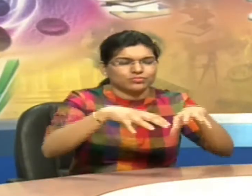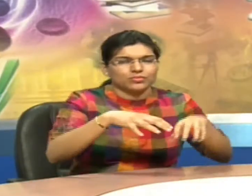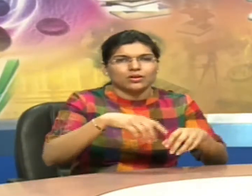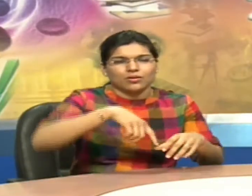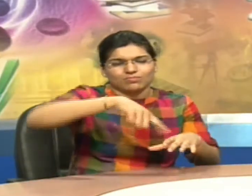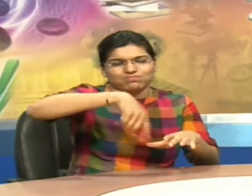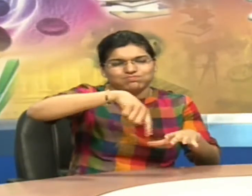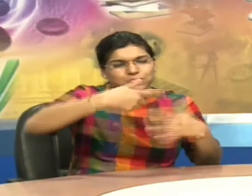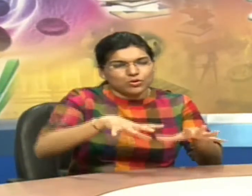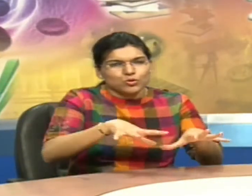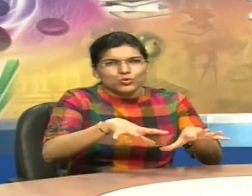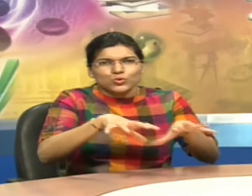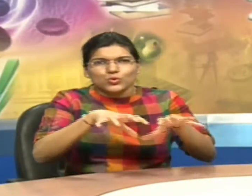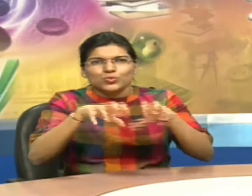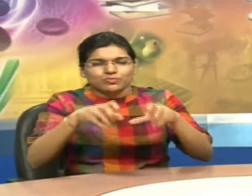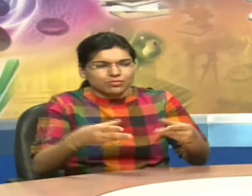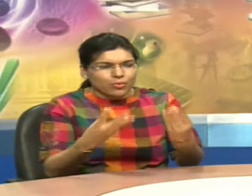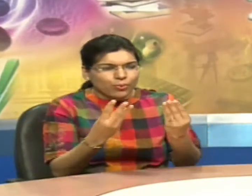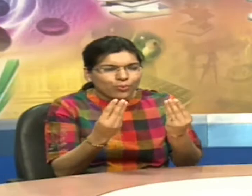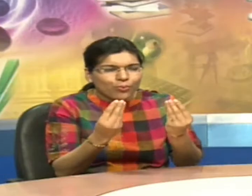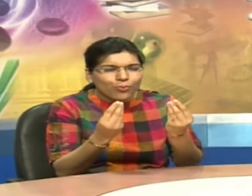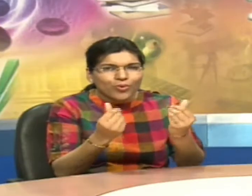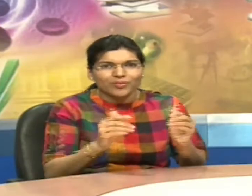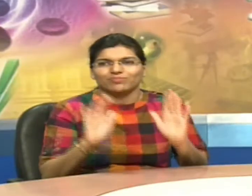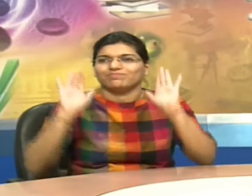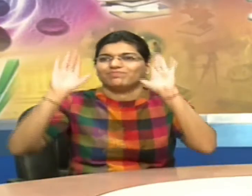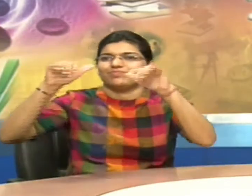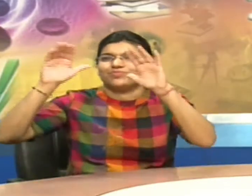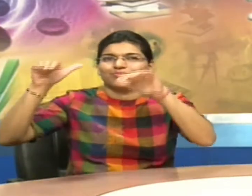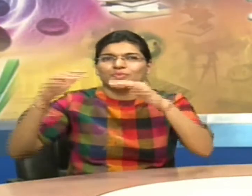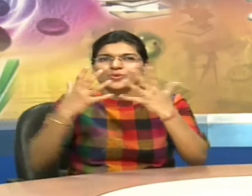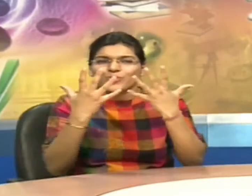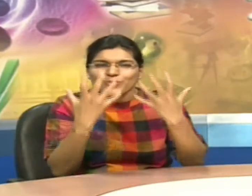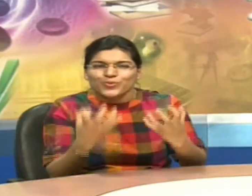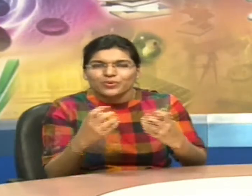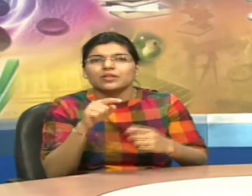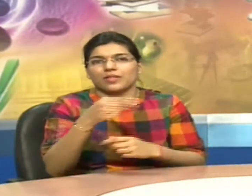is dry clean, which means